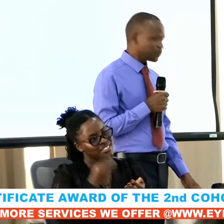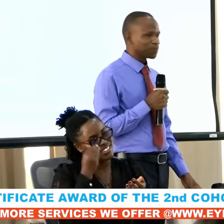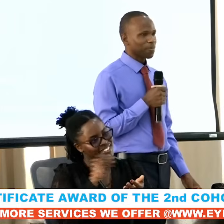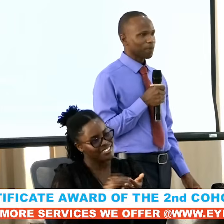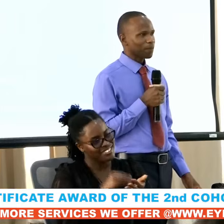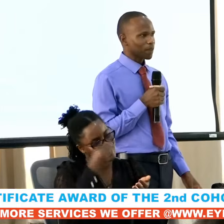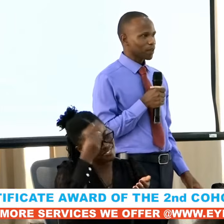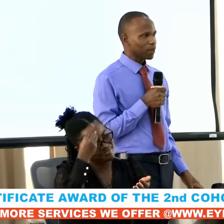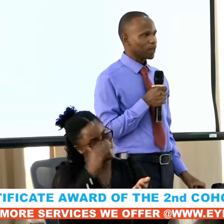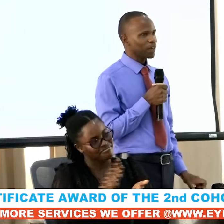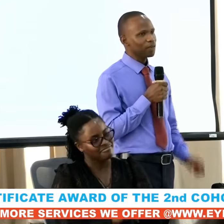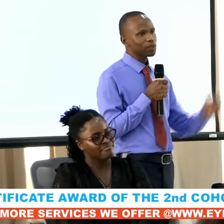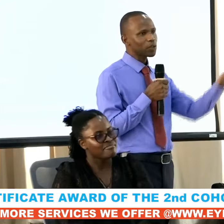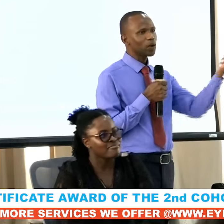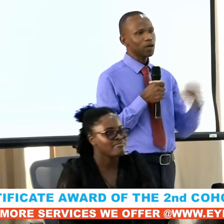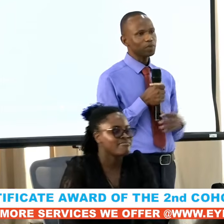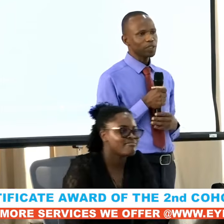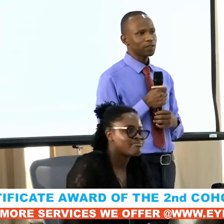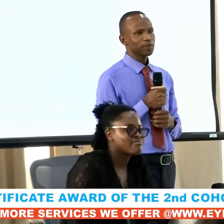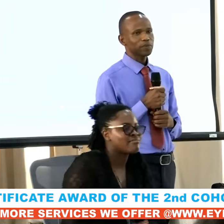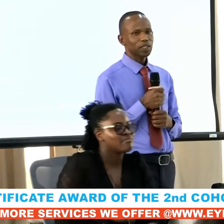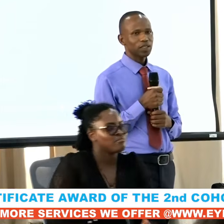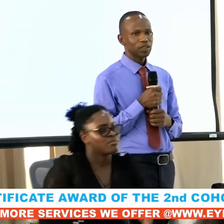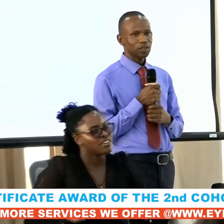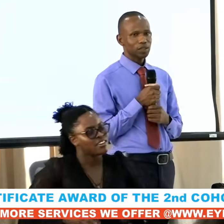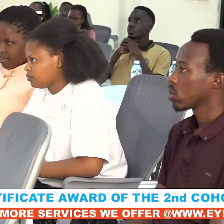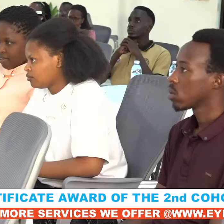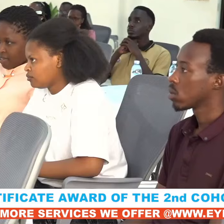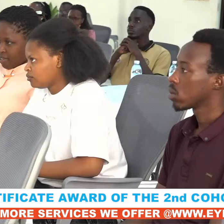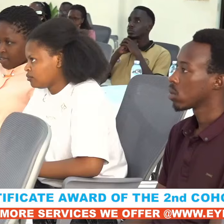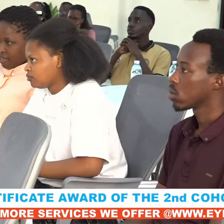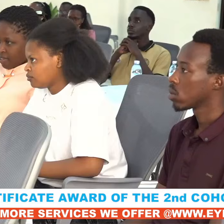I am so happy that